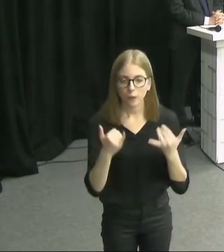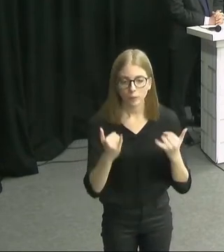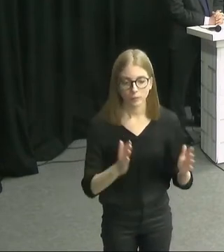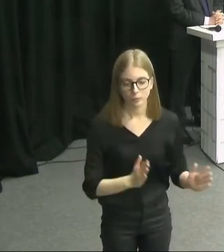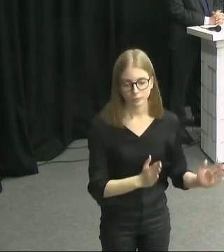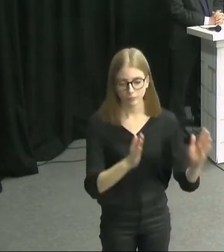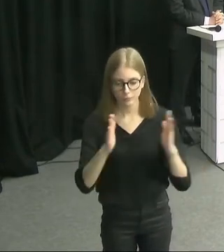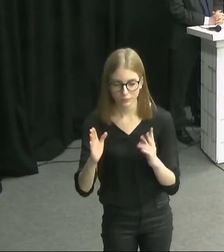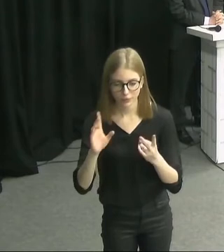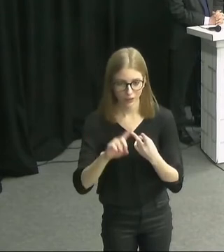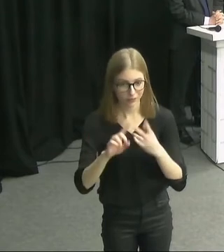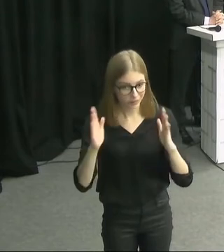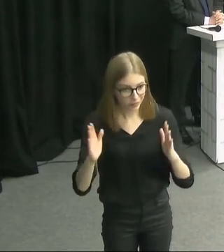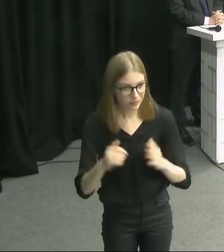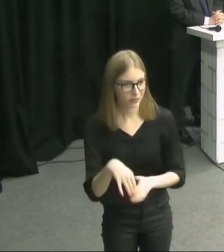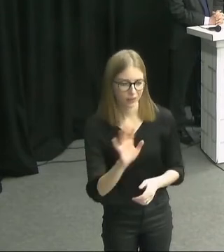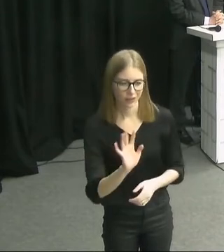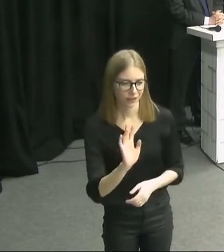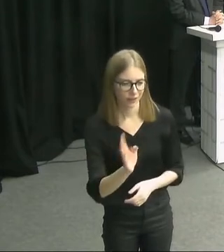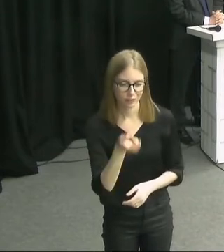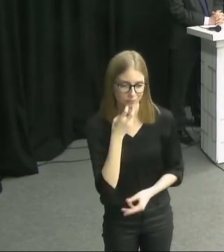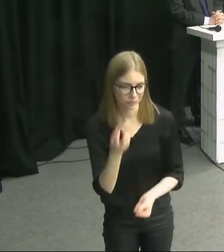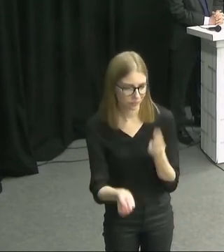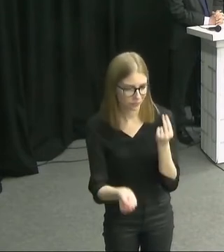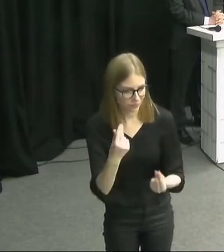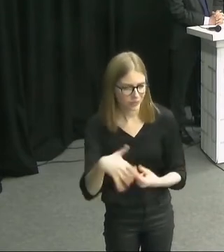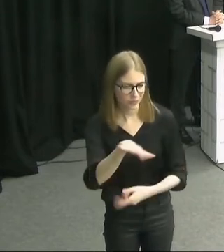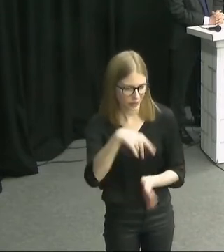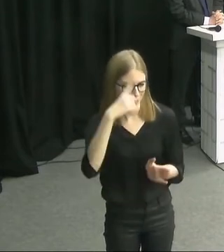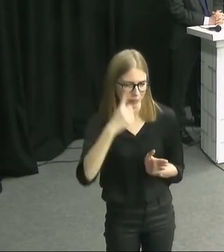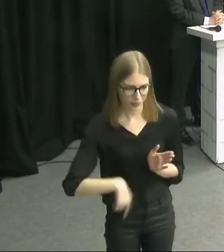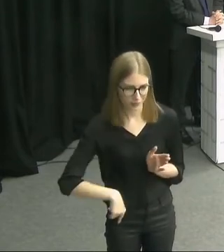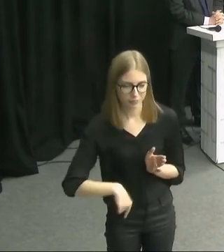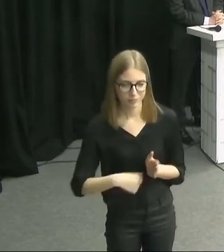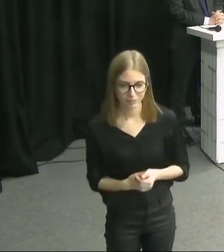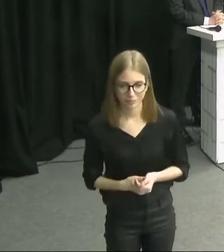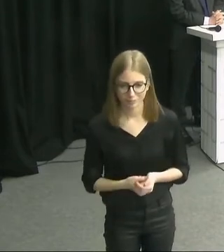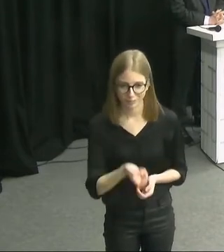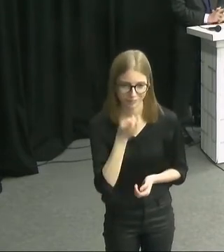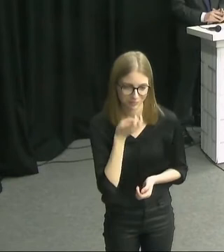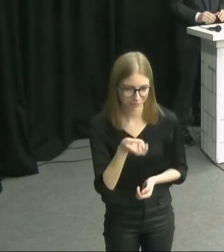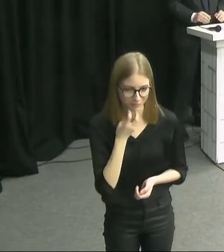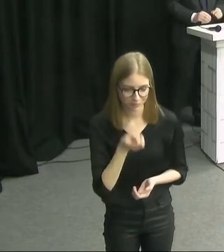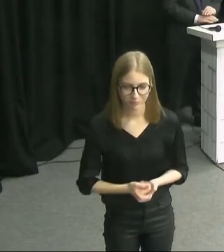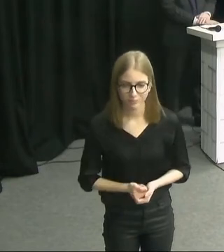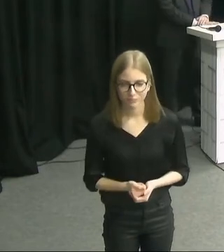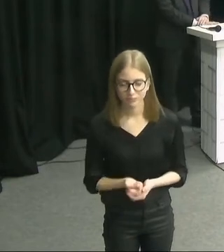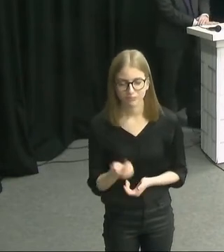speakers. Professor Juras, 2.5 minutes for you. Thank you.